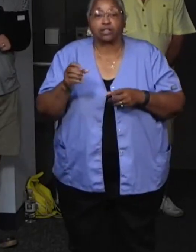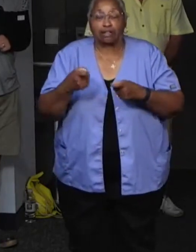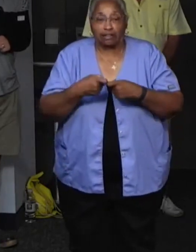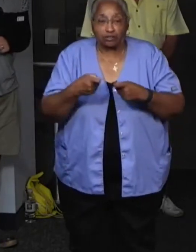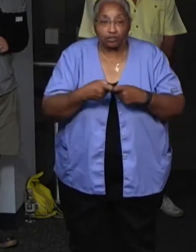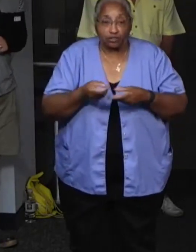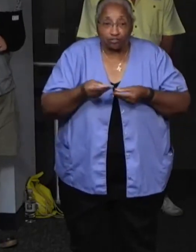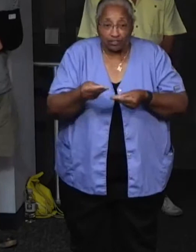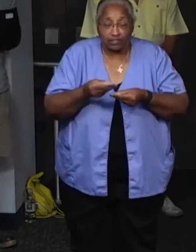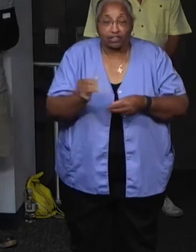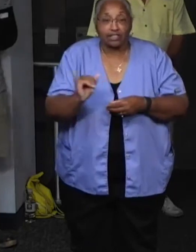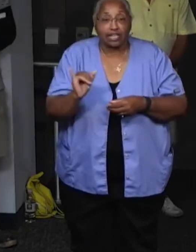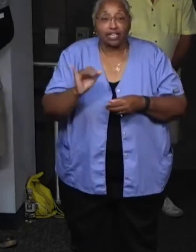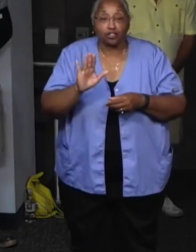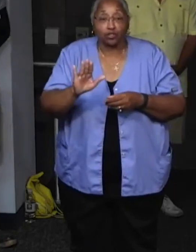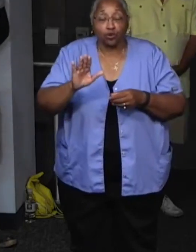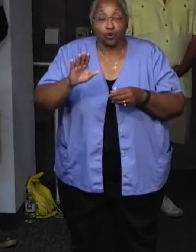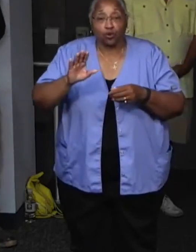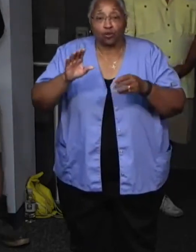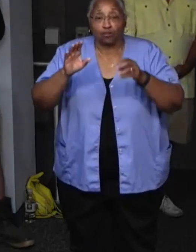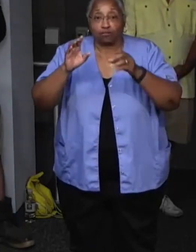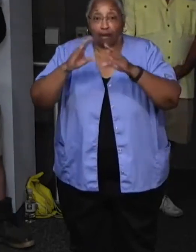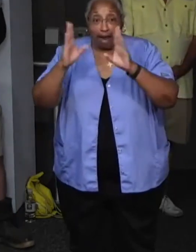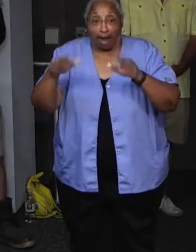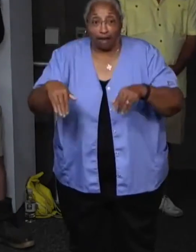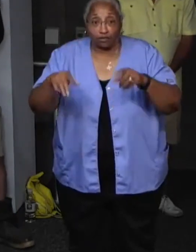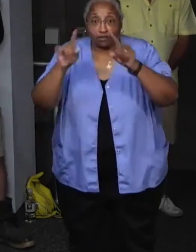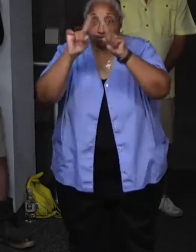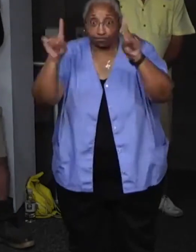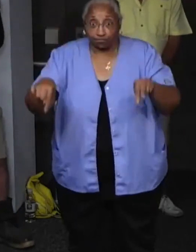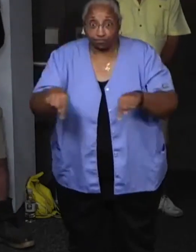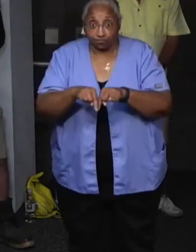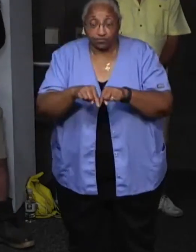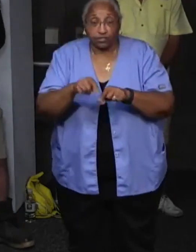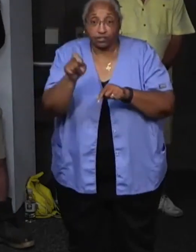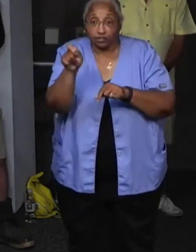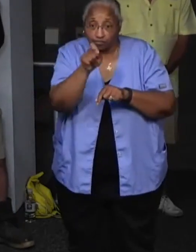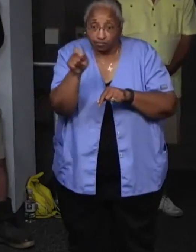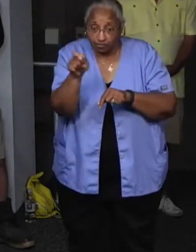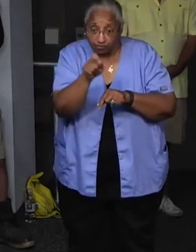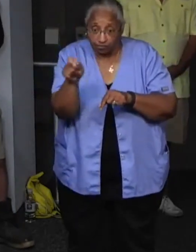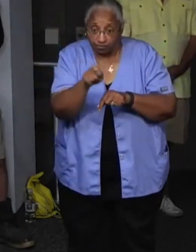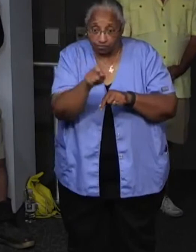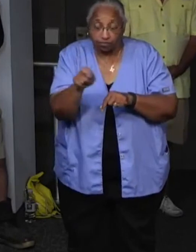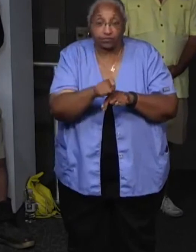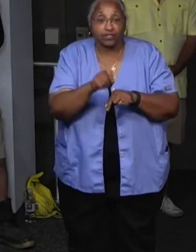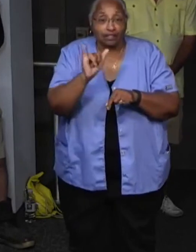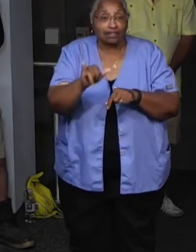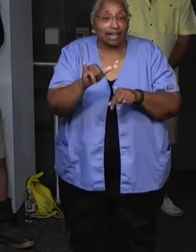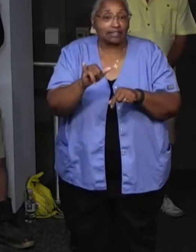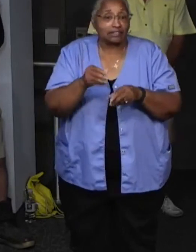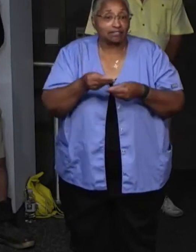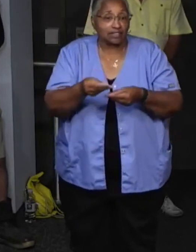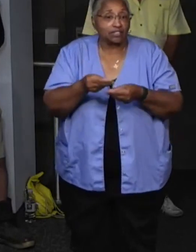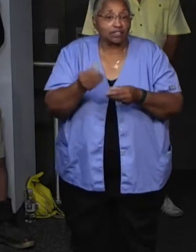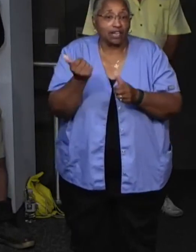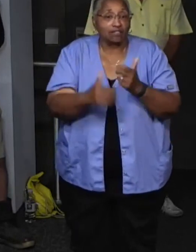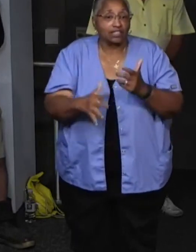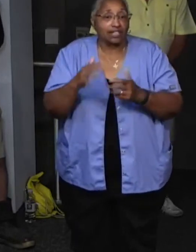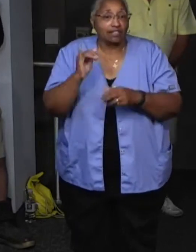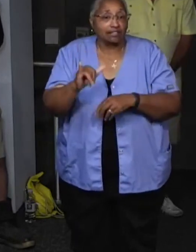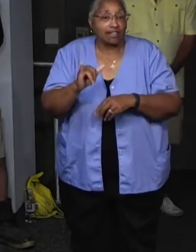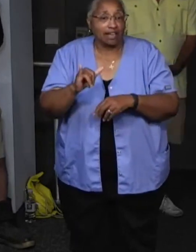on your house, the little breaker that goes to your kitchen, that would be one feeder. All the wires that come from that breaker that power everything in your kitchen that are